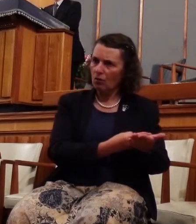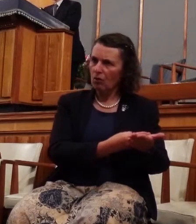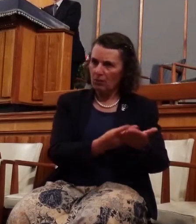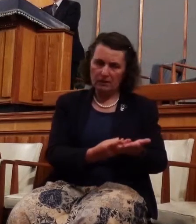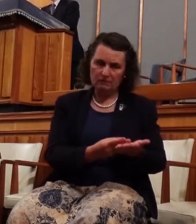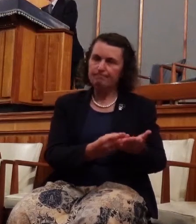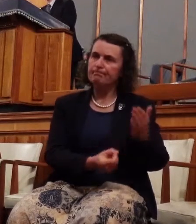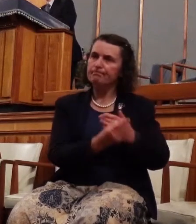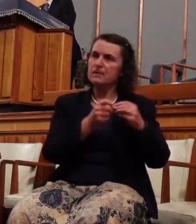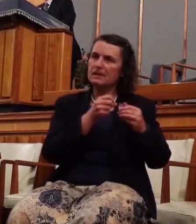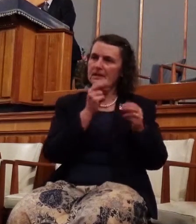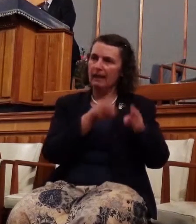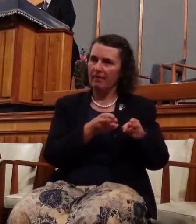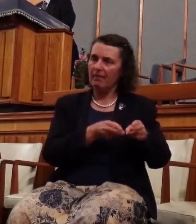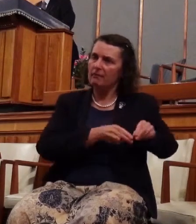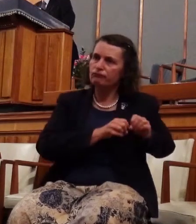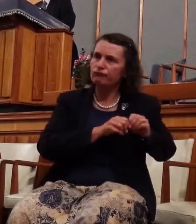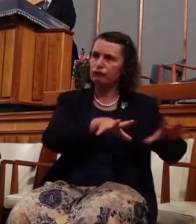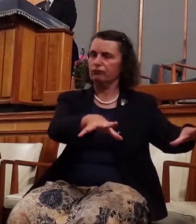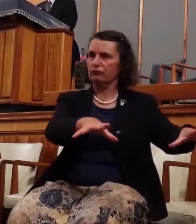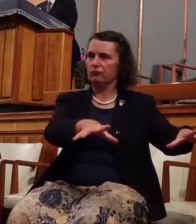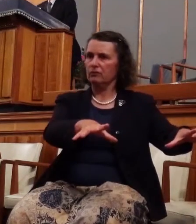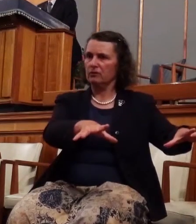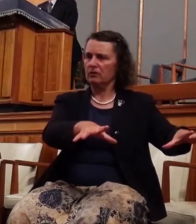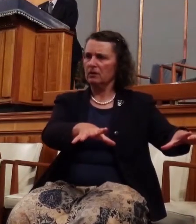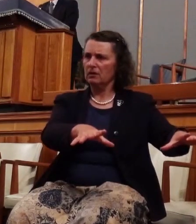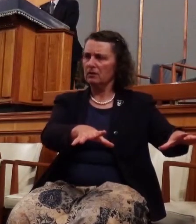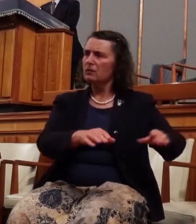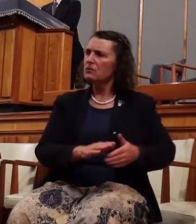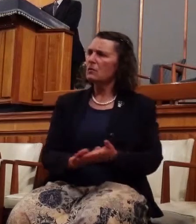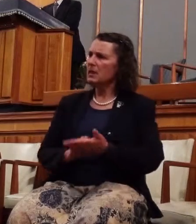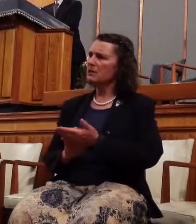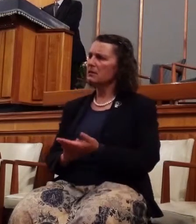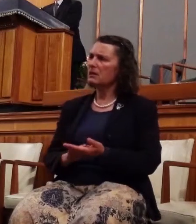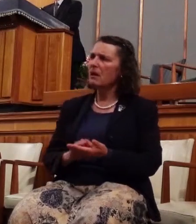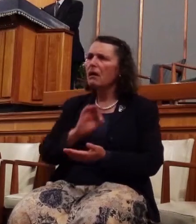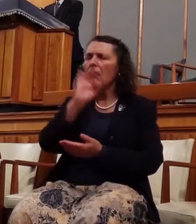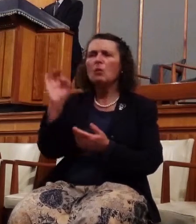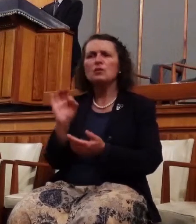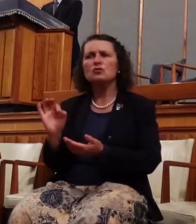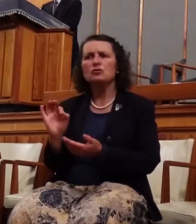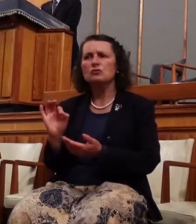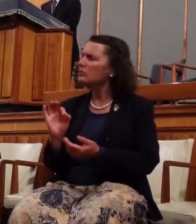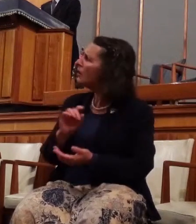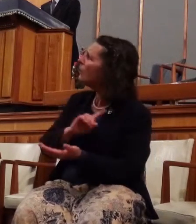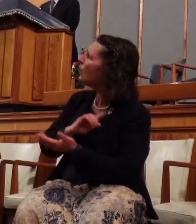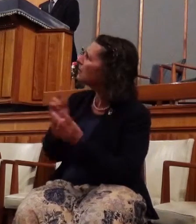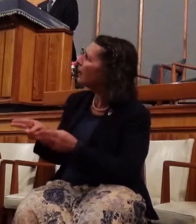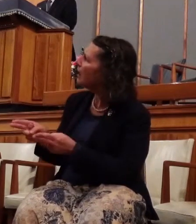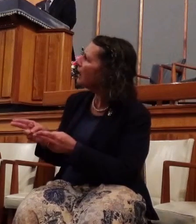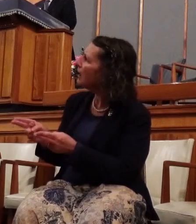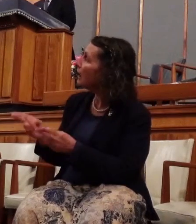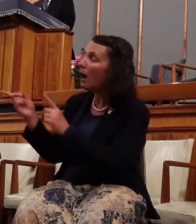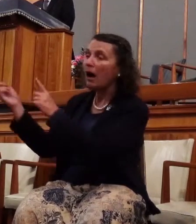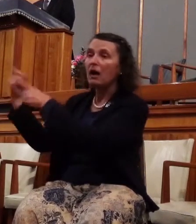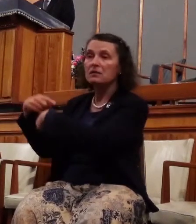a question many millions cannot answer. Why do we die? Bible gives us the answer. So as we come